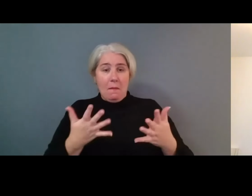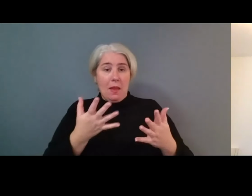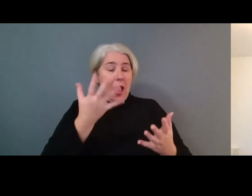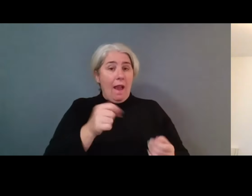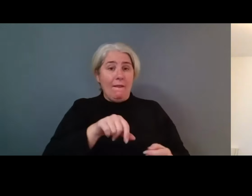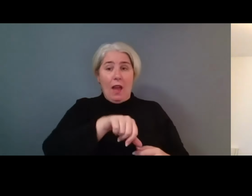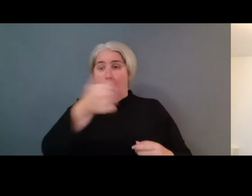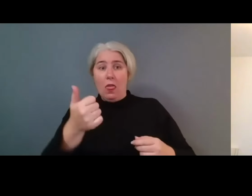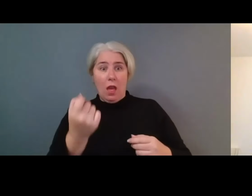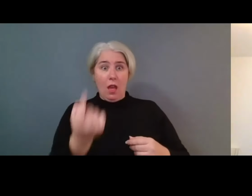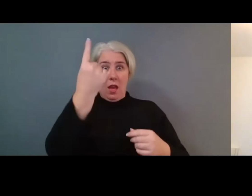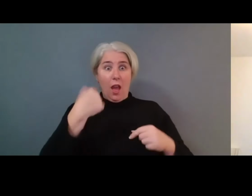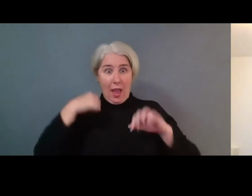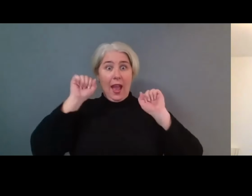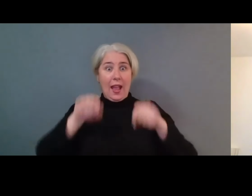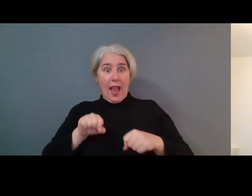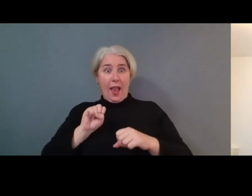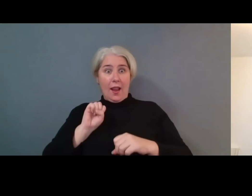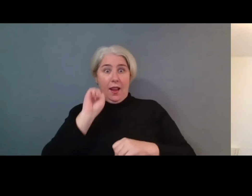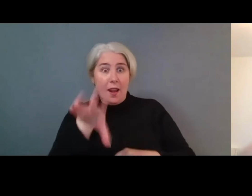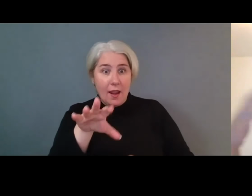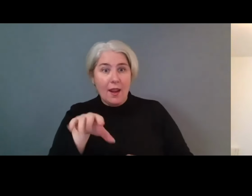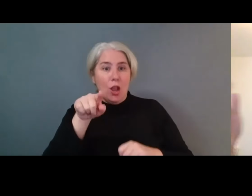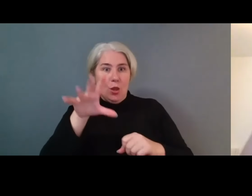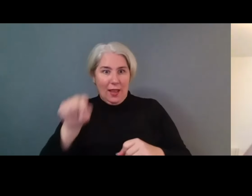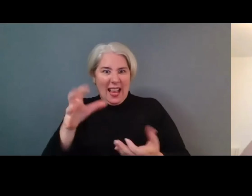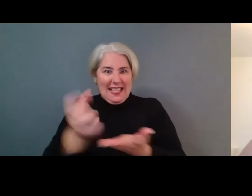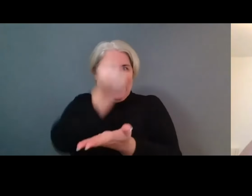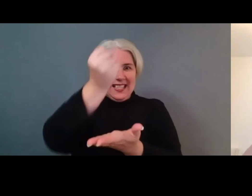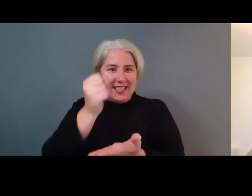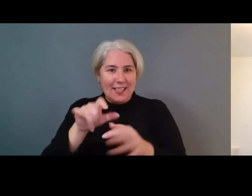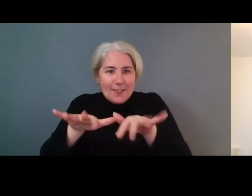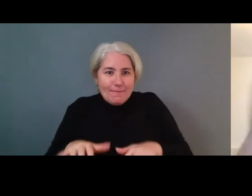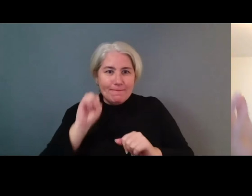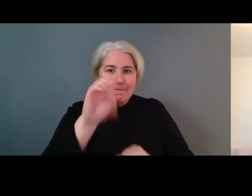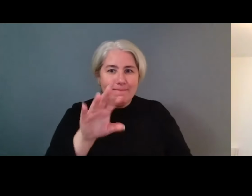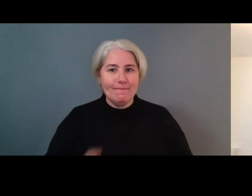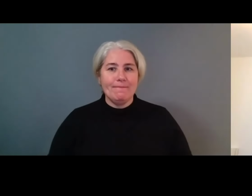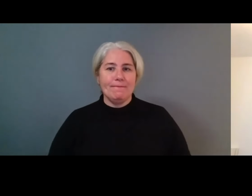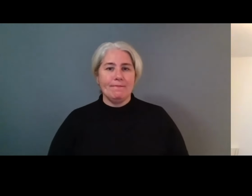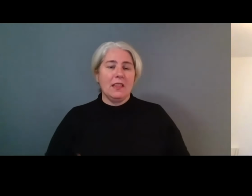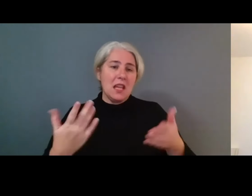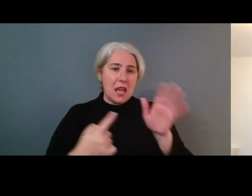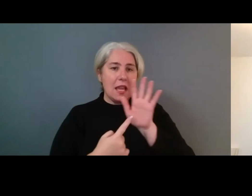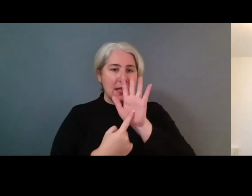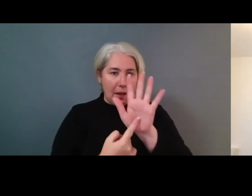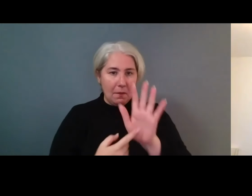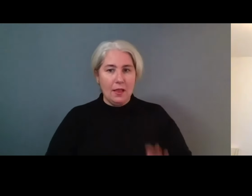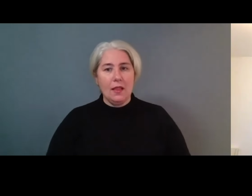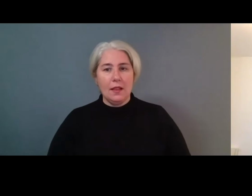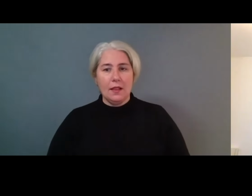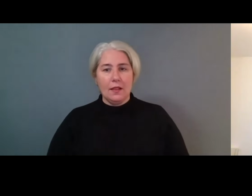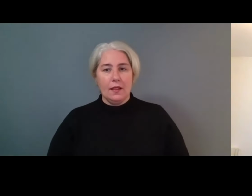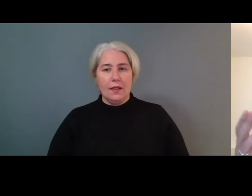at certain period of time, which are not for example, being planned in